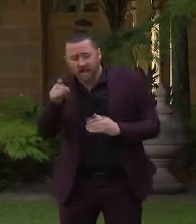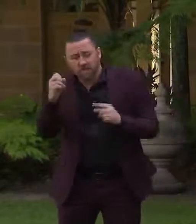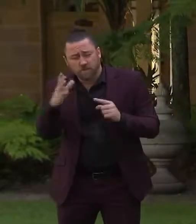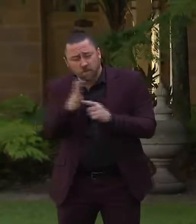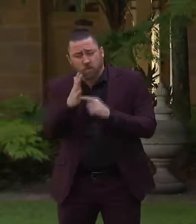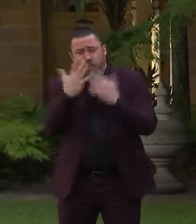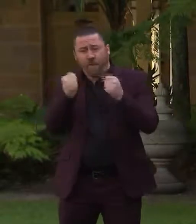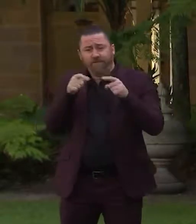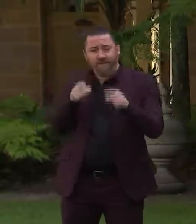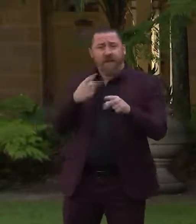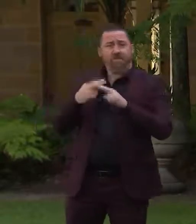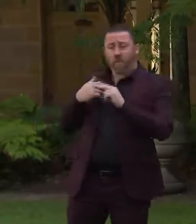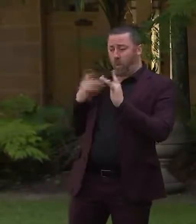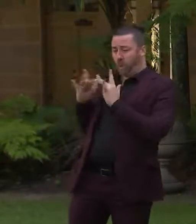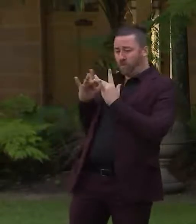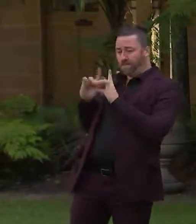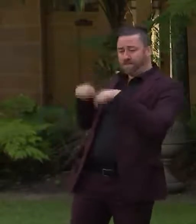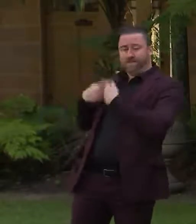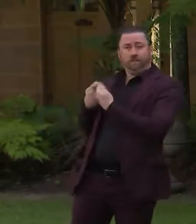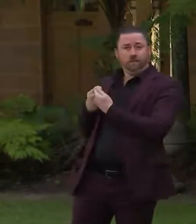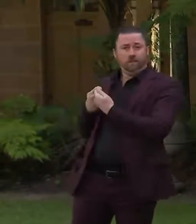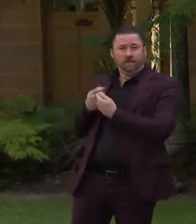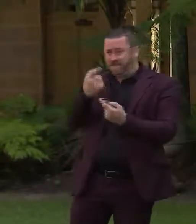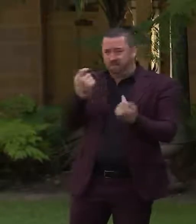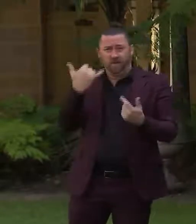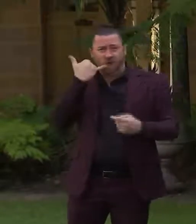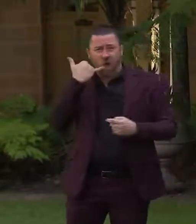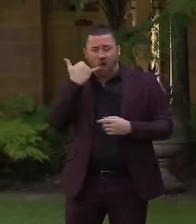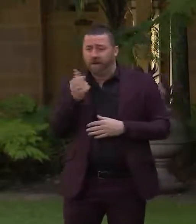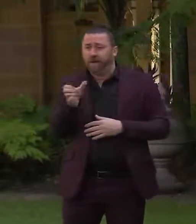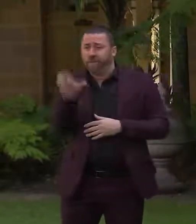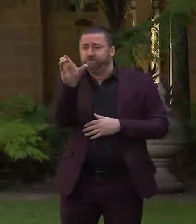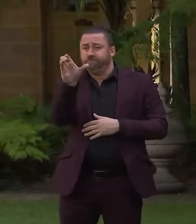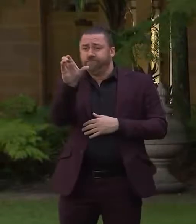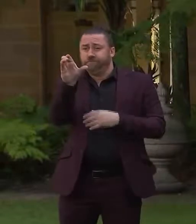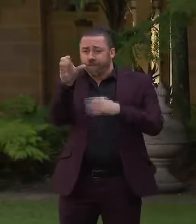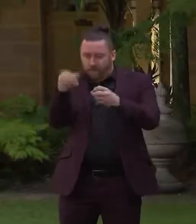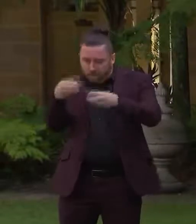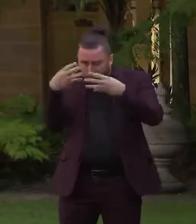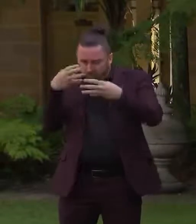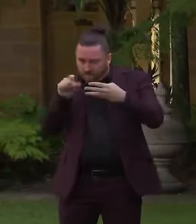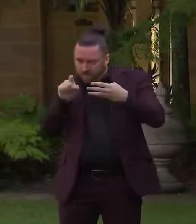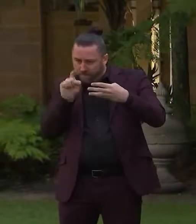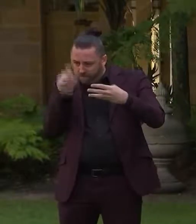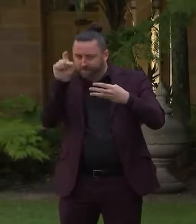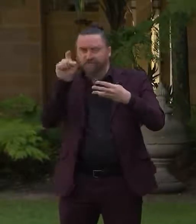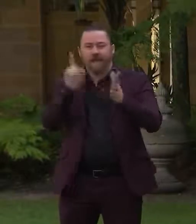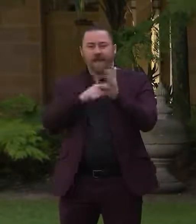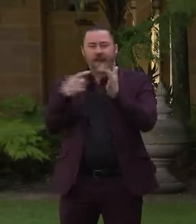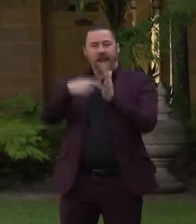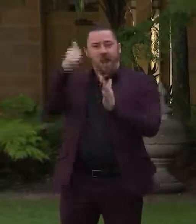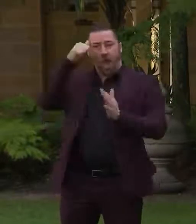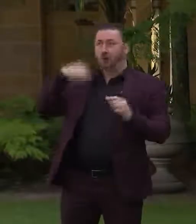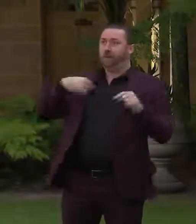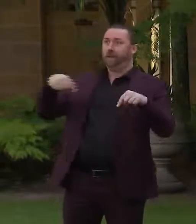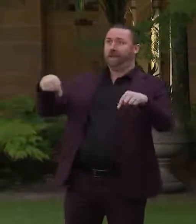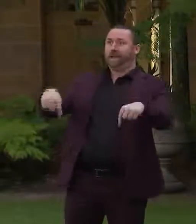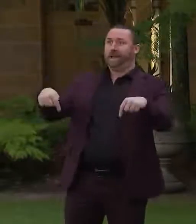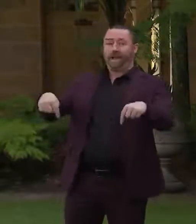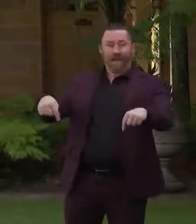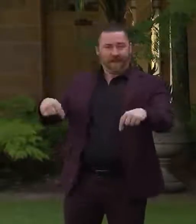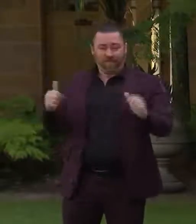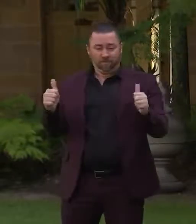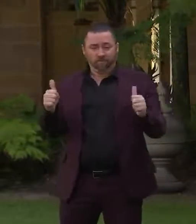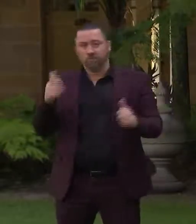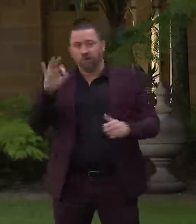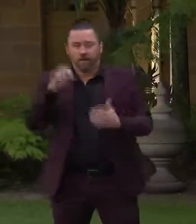and it means you just hold your phone up and your details have been stored, and you don't have to recheck in and stand